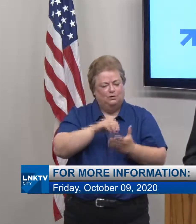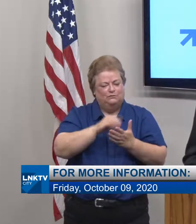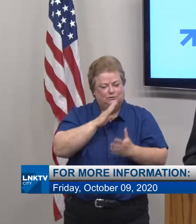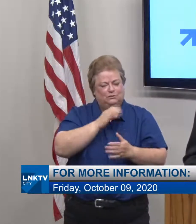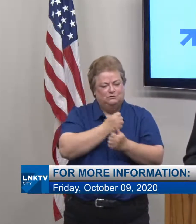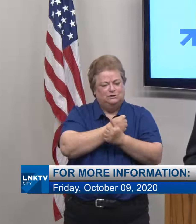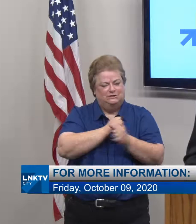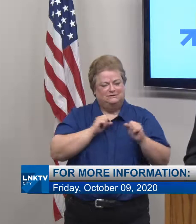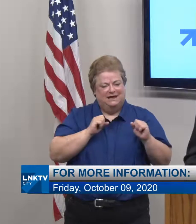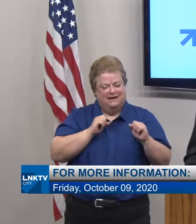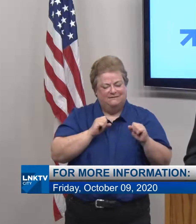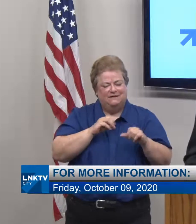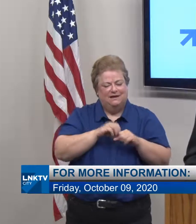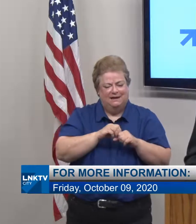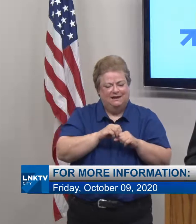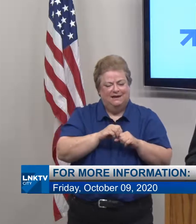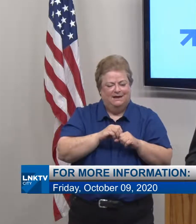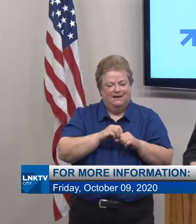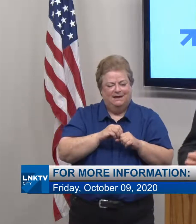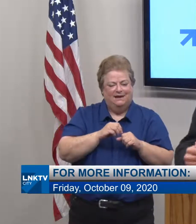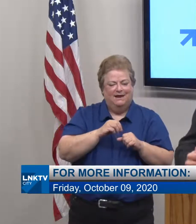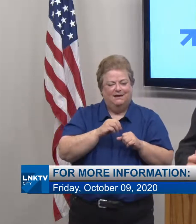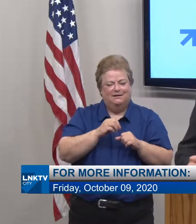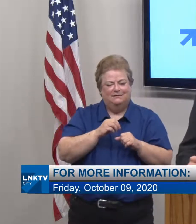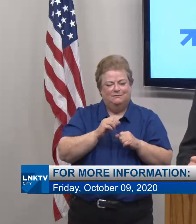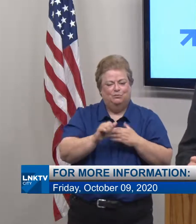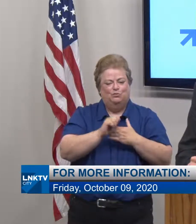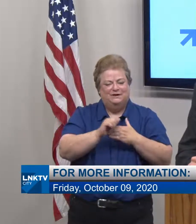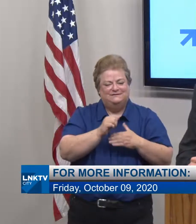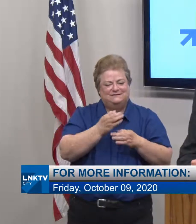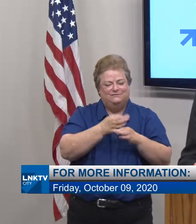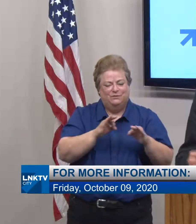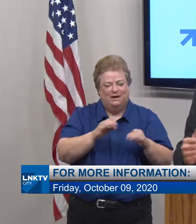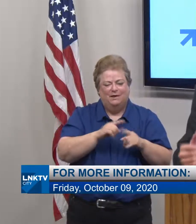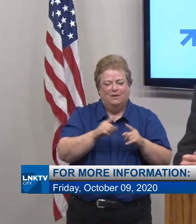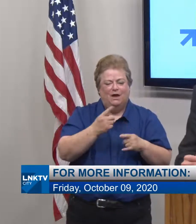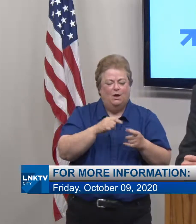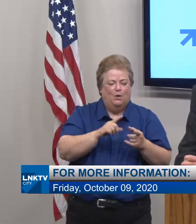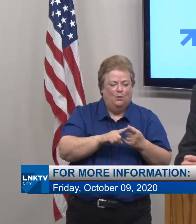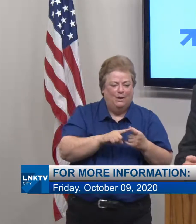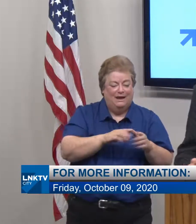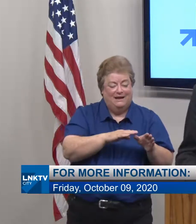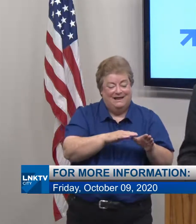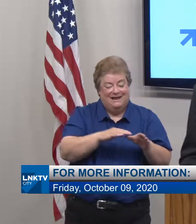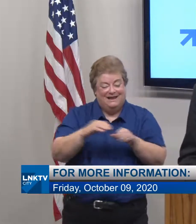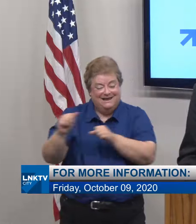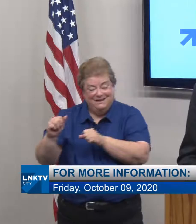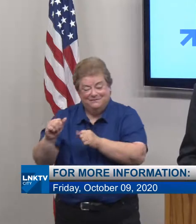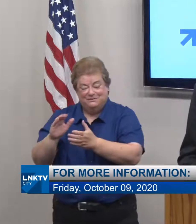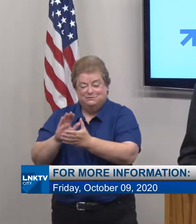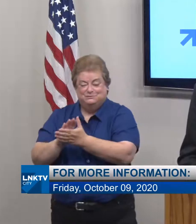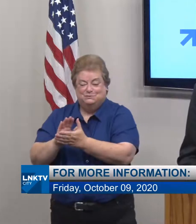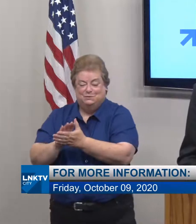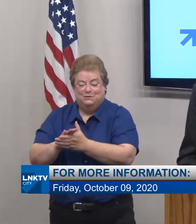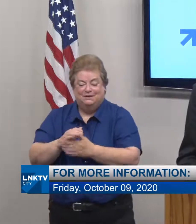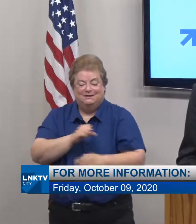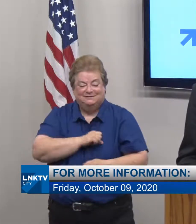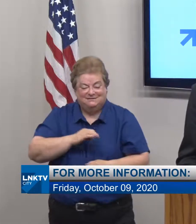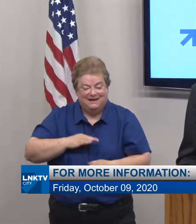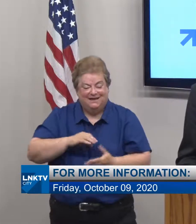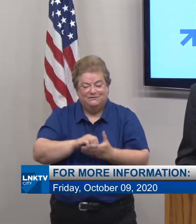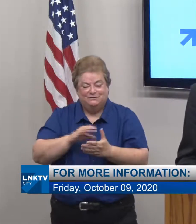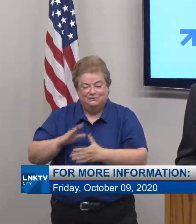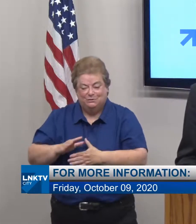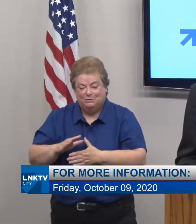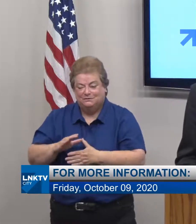risk-free COVID-19 environment. But it's when our students leave school, it's when our staff leave school that they have a